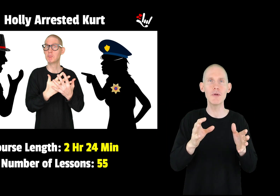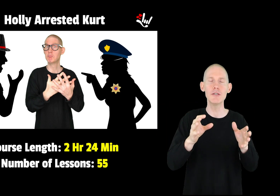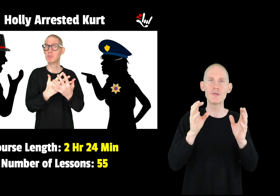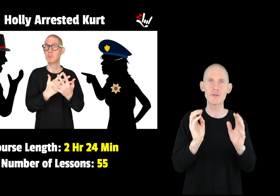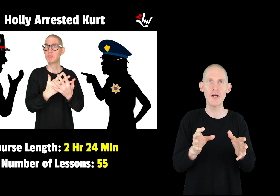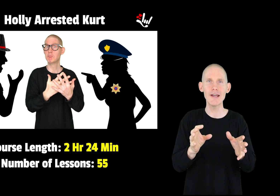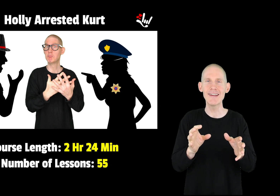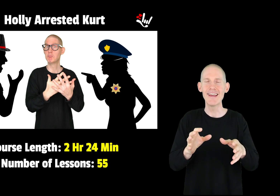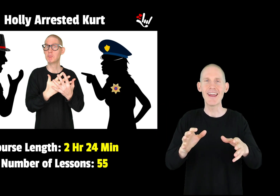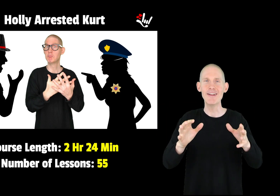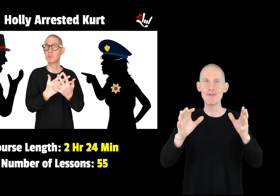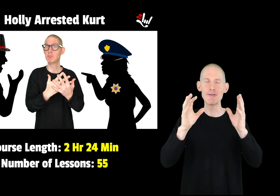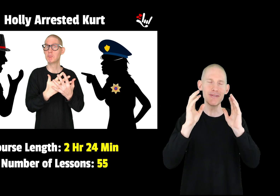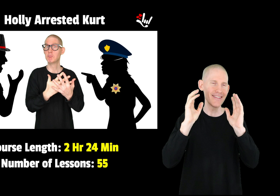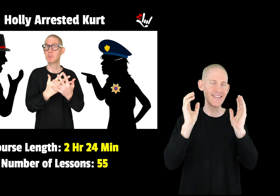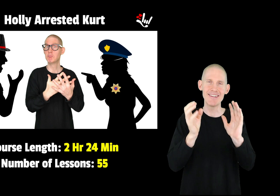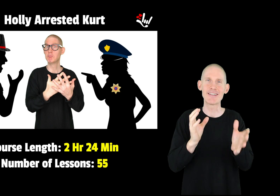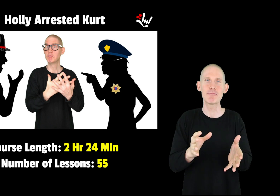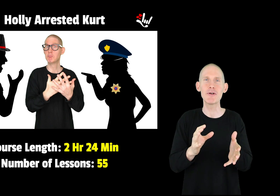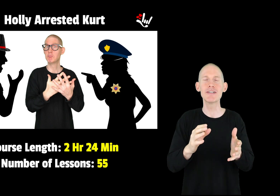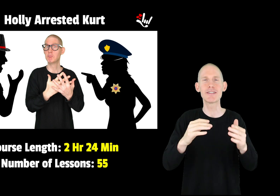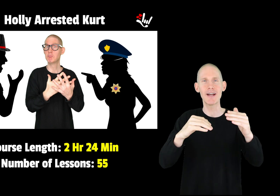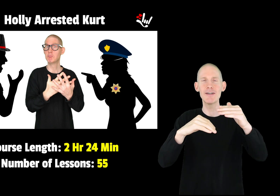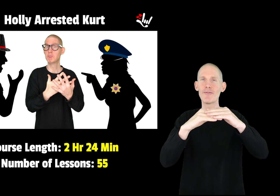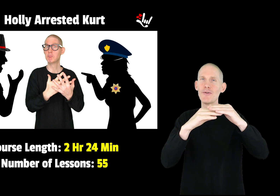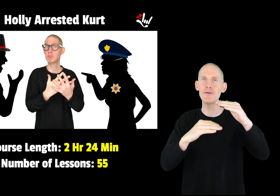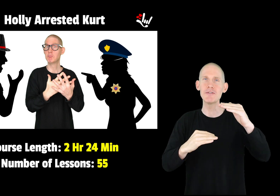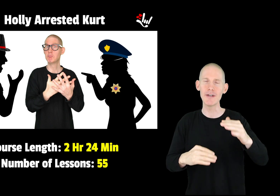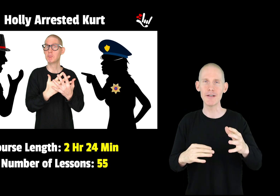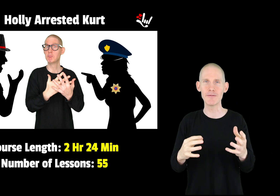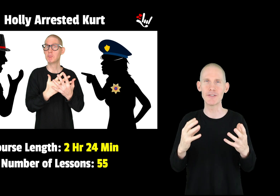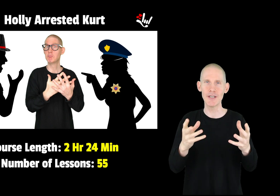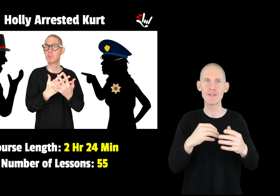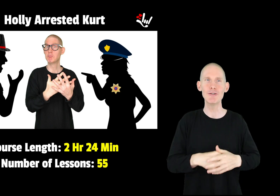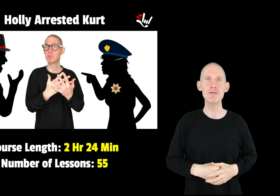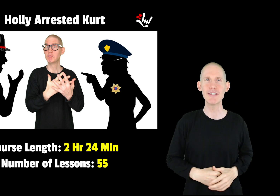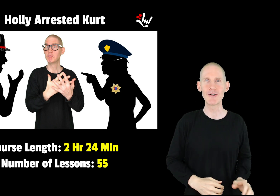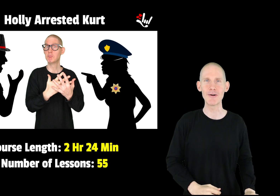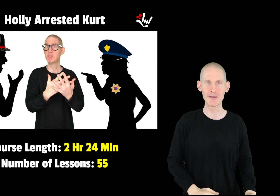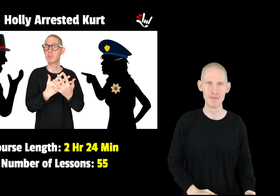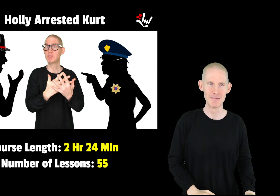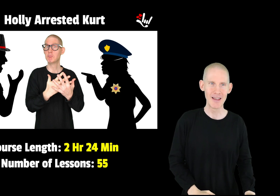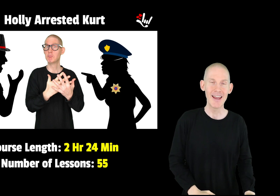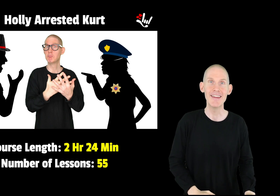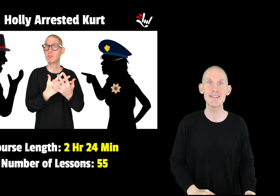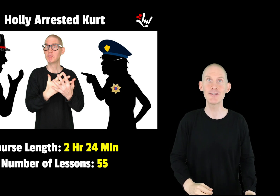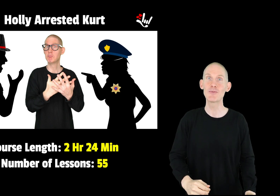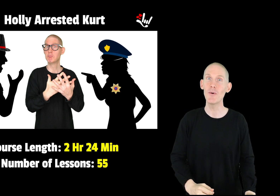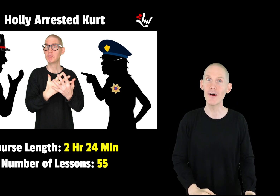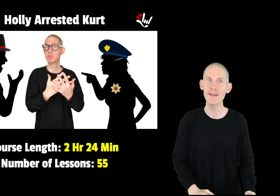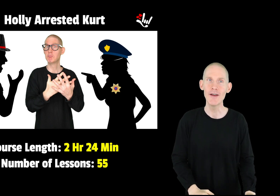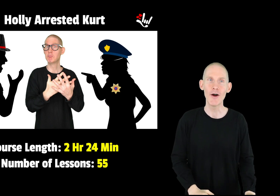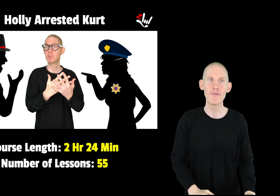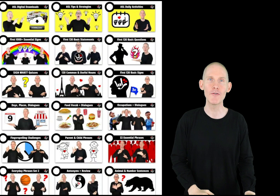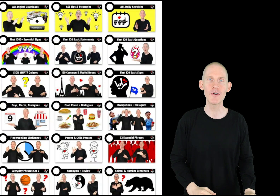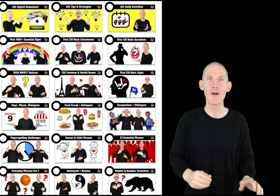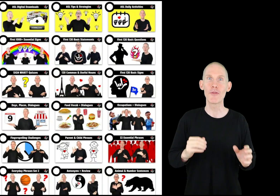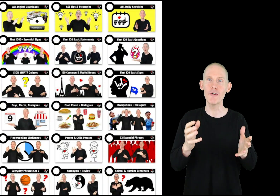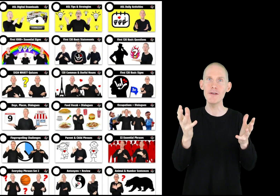you sign, and you get experience signing a full narrative. It's a unique course. And this is one of over